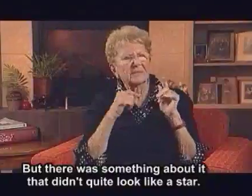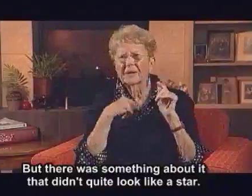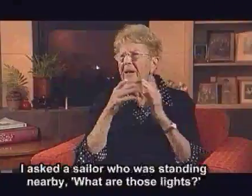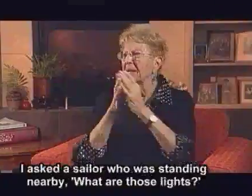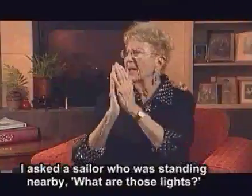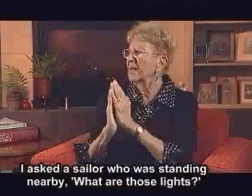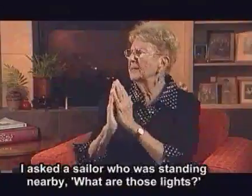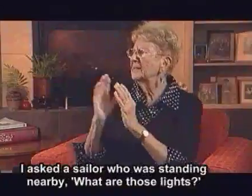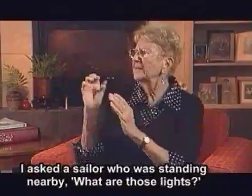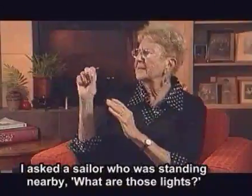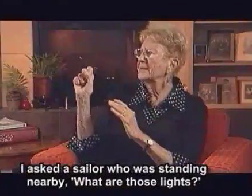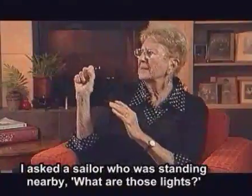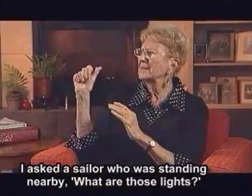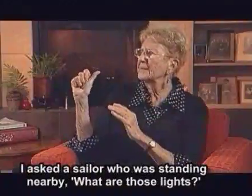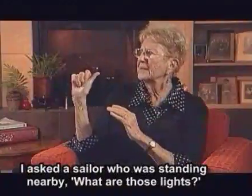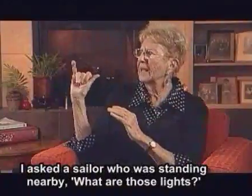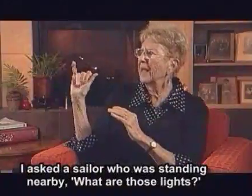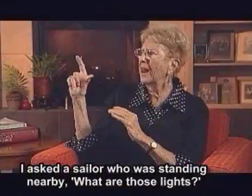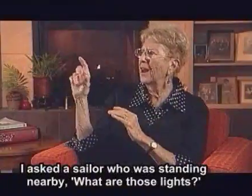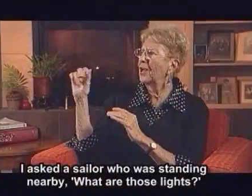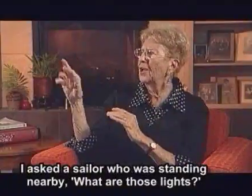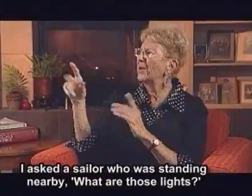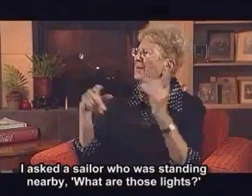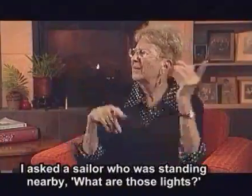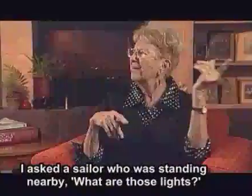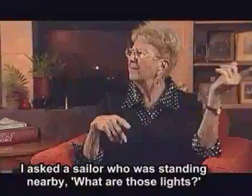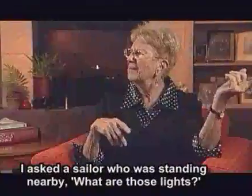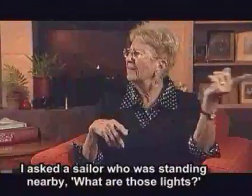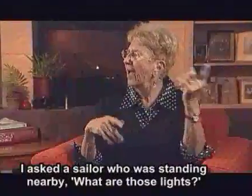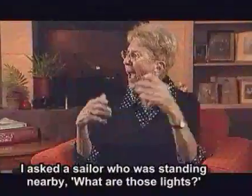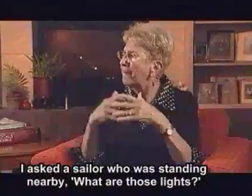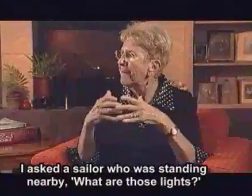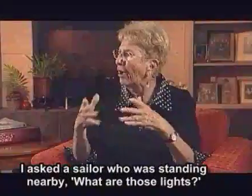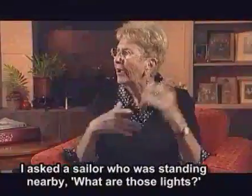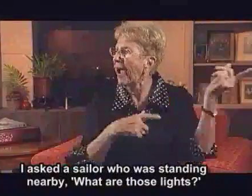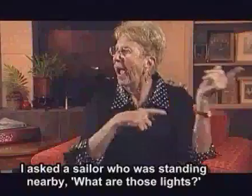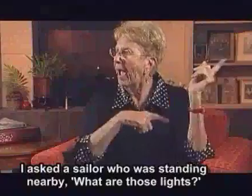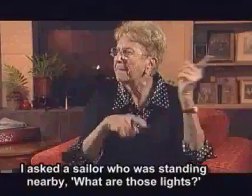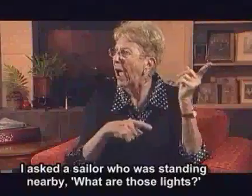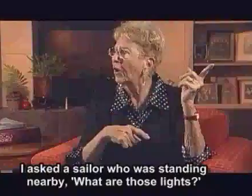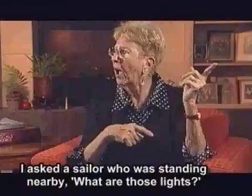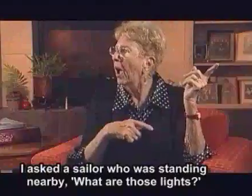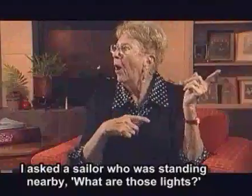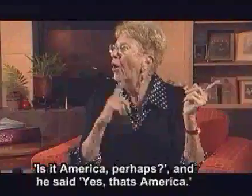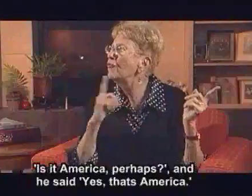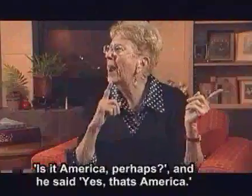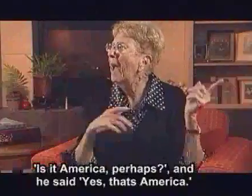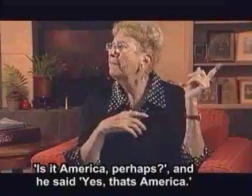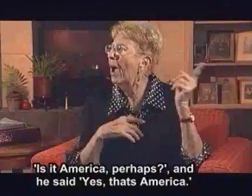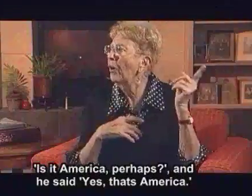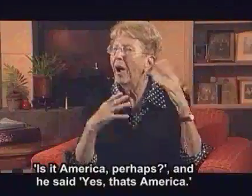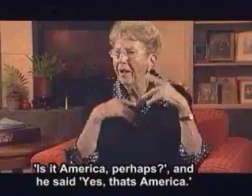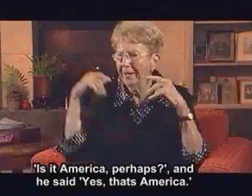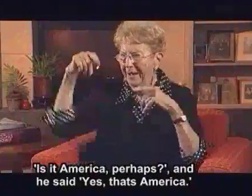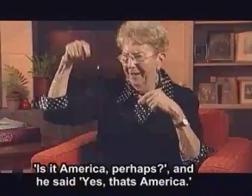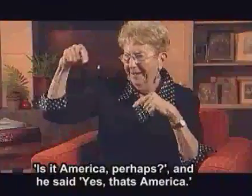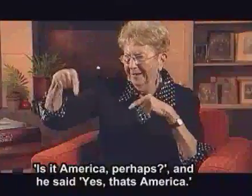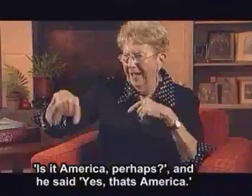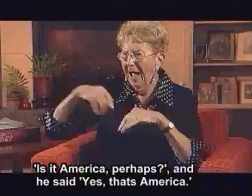star. I asked a sailor who was standing nearby, what are those lights? Is it America, perhaps? And he said,